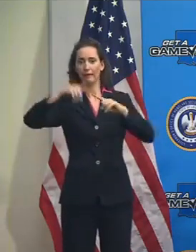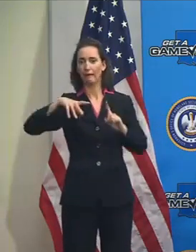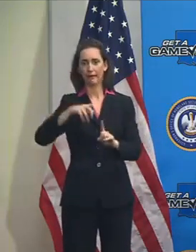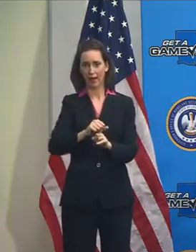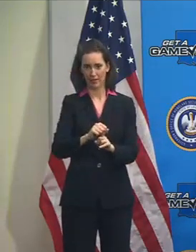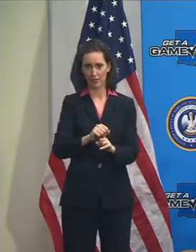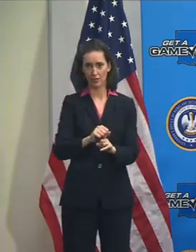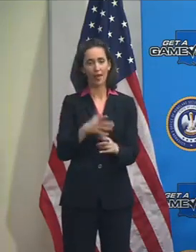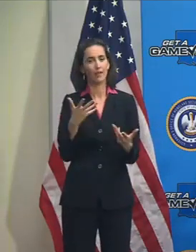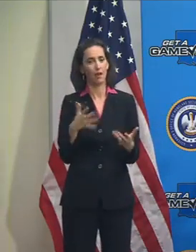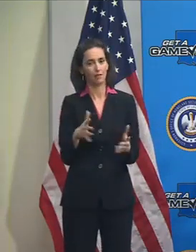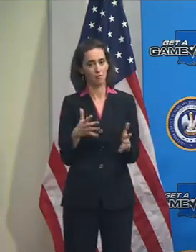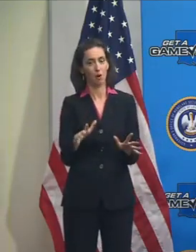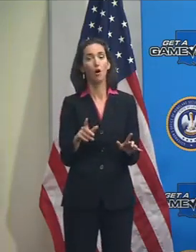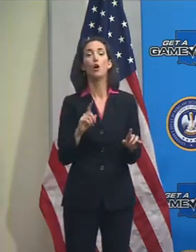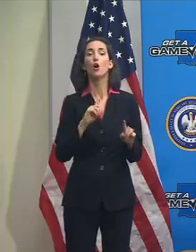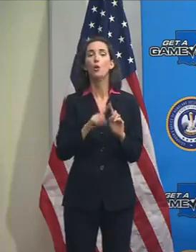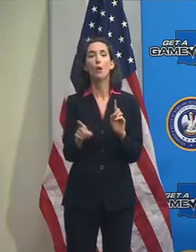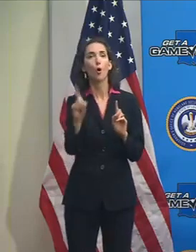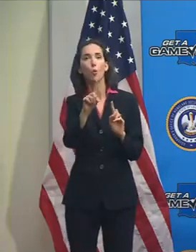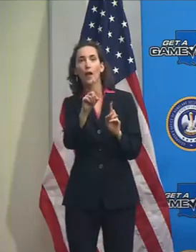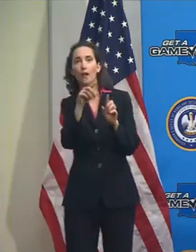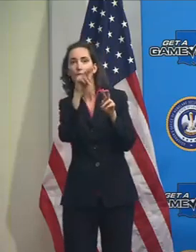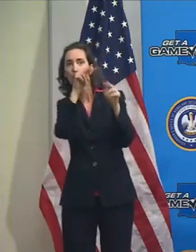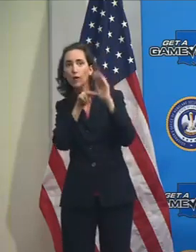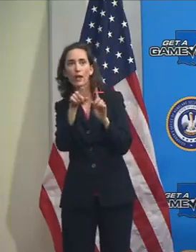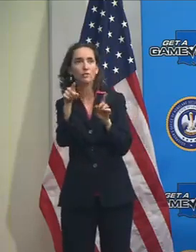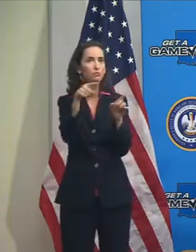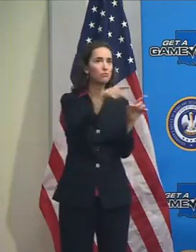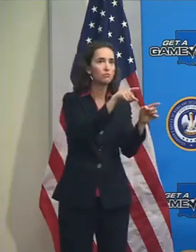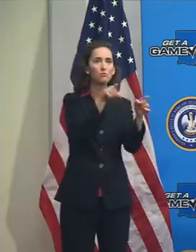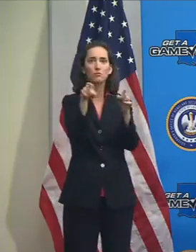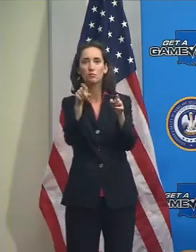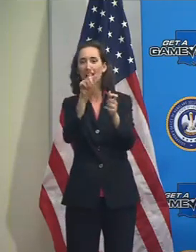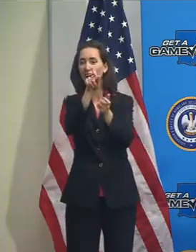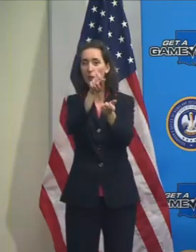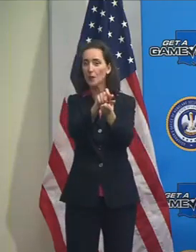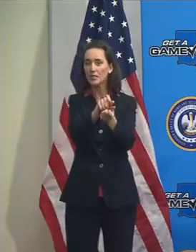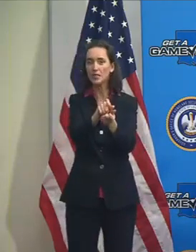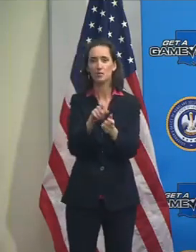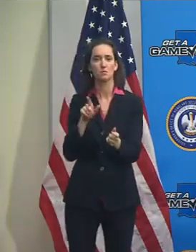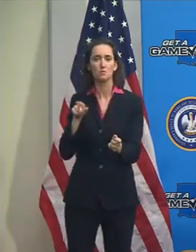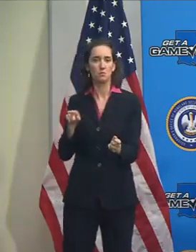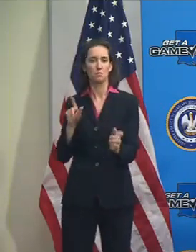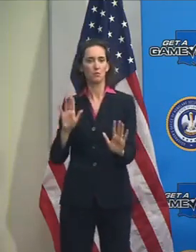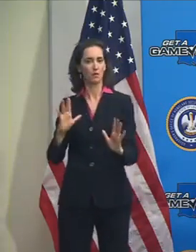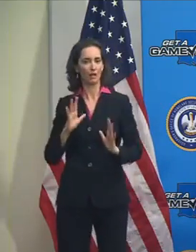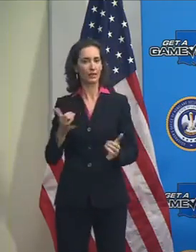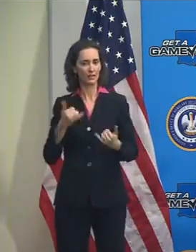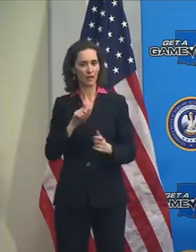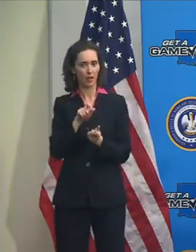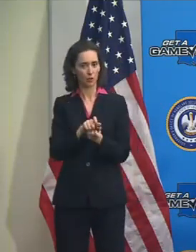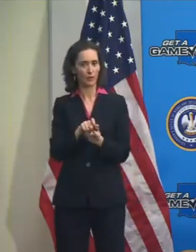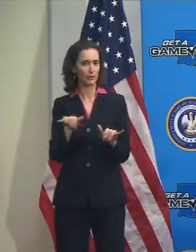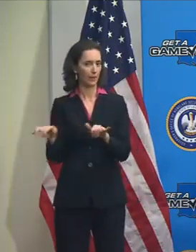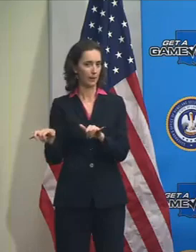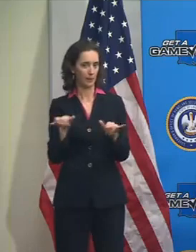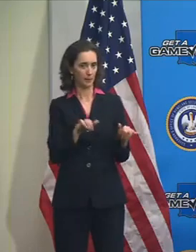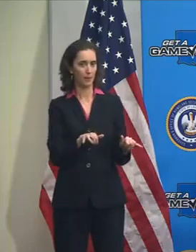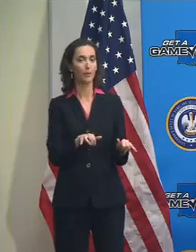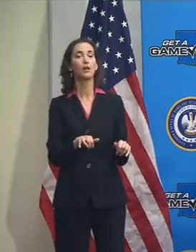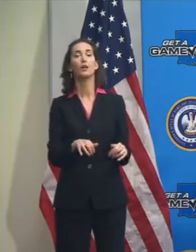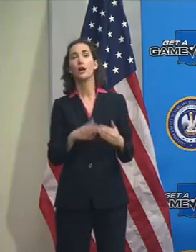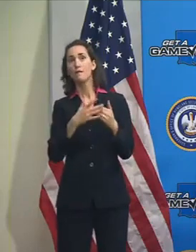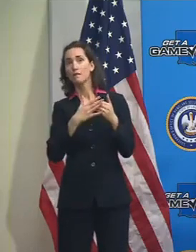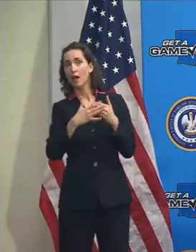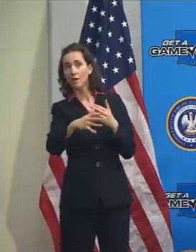but it will have nothing to do with either the accuracy of the forecast or the accuracy of any forecast moving ahead. What it will do